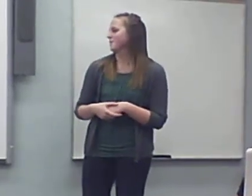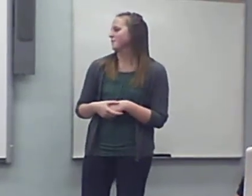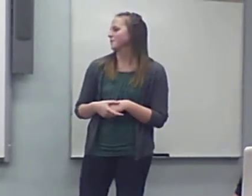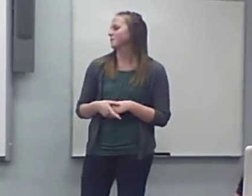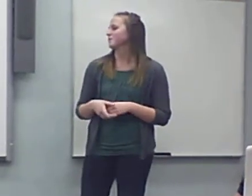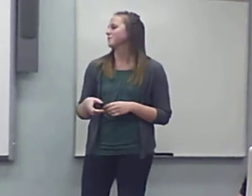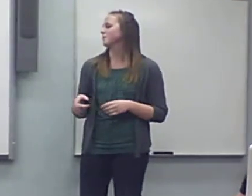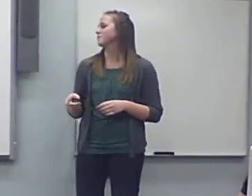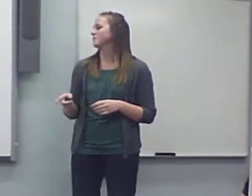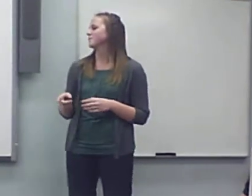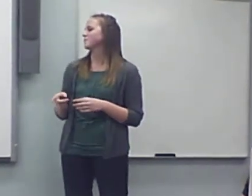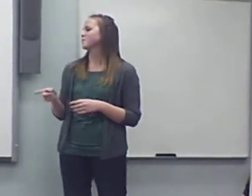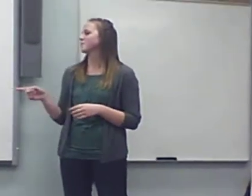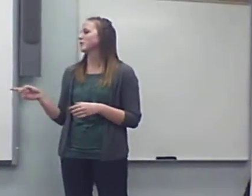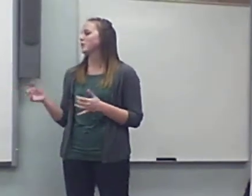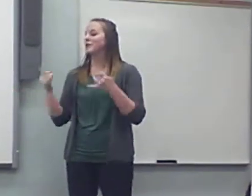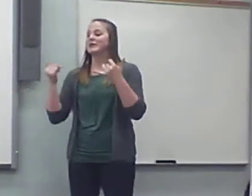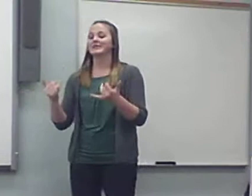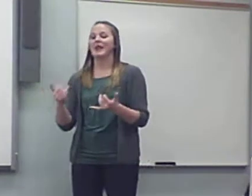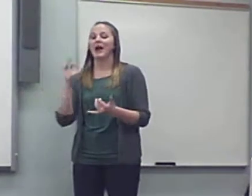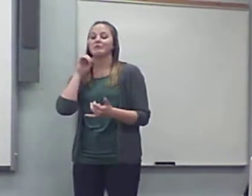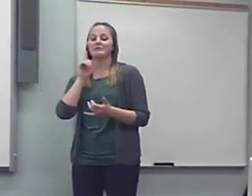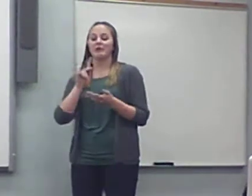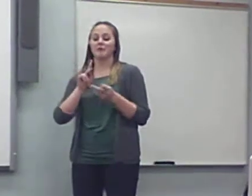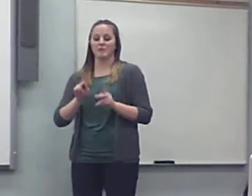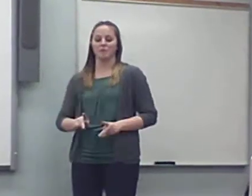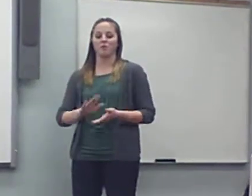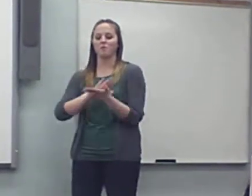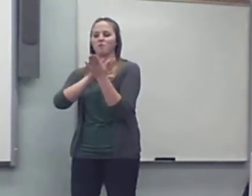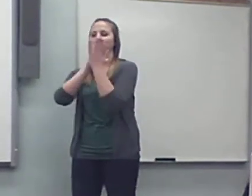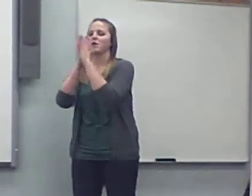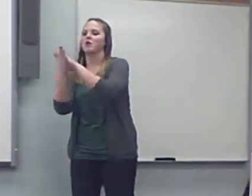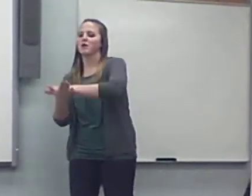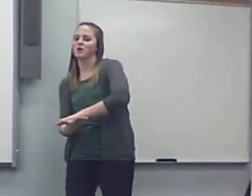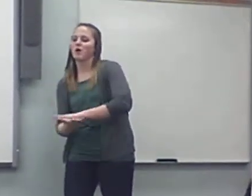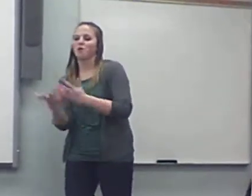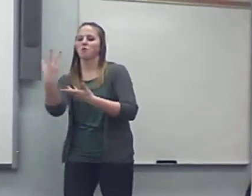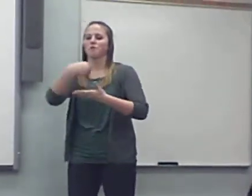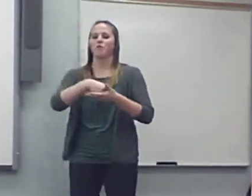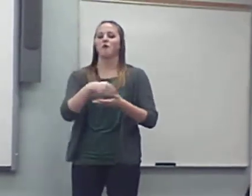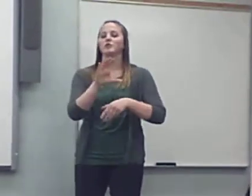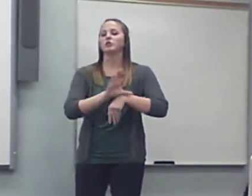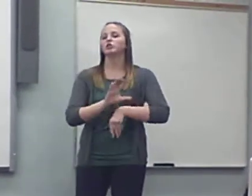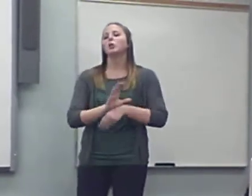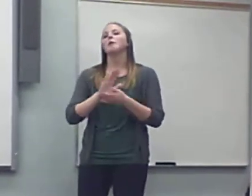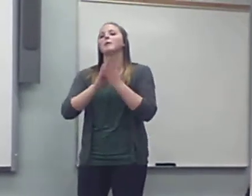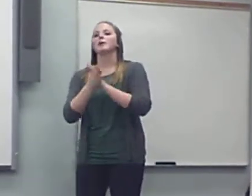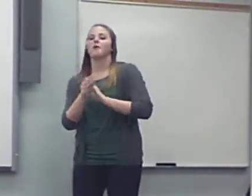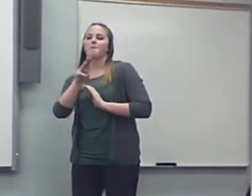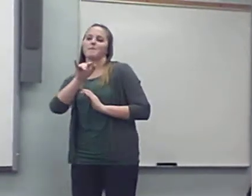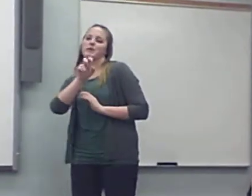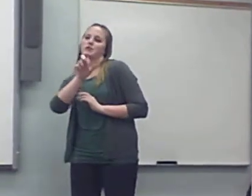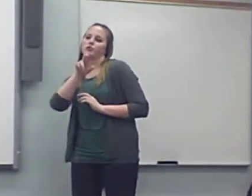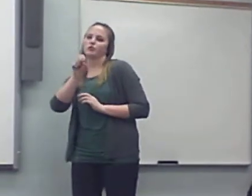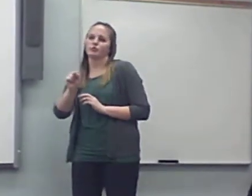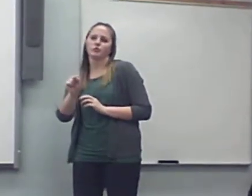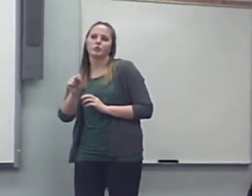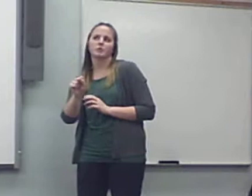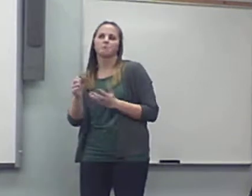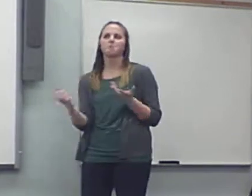ministry leaders themselves. So now they're starting to understand, hey, maybe I don't need an interpreter all the time to get what I need. Maybe I can start